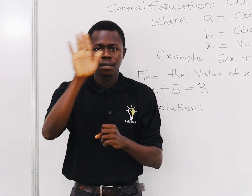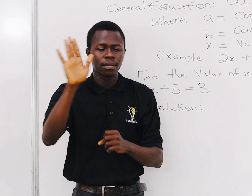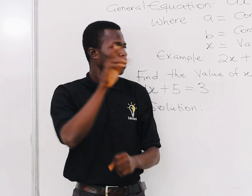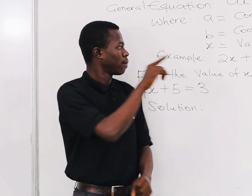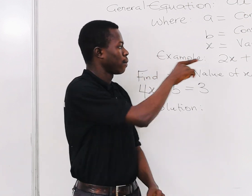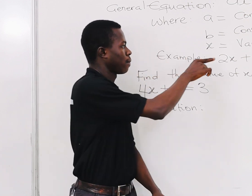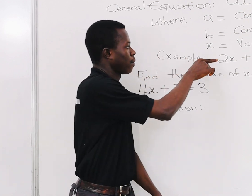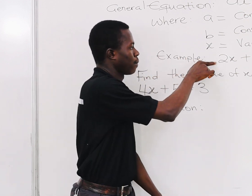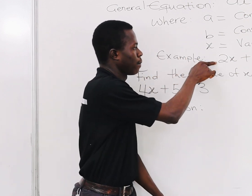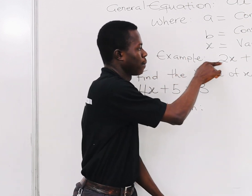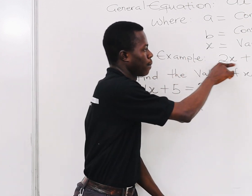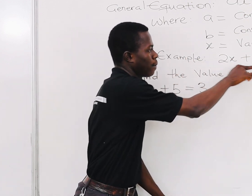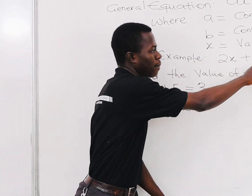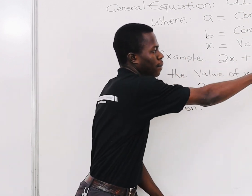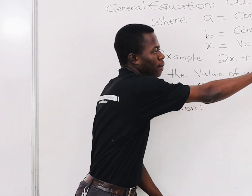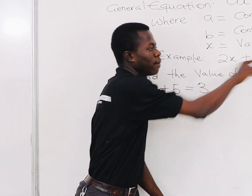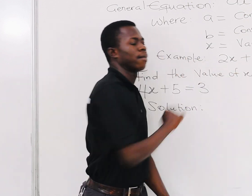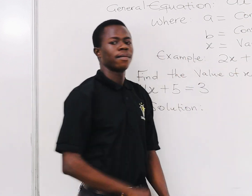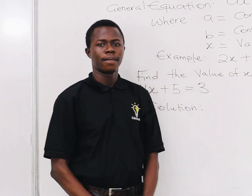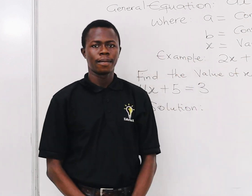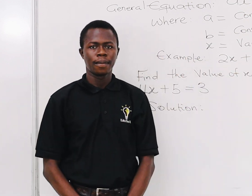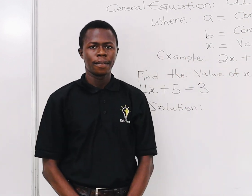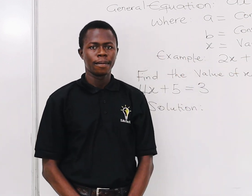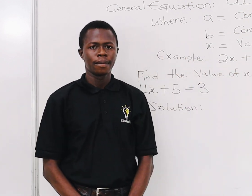So now you can see it fully expressed on the board.